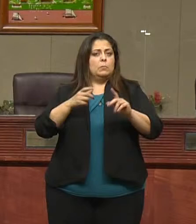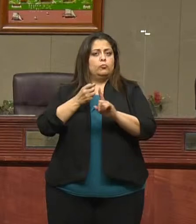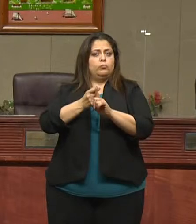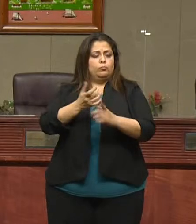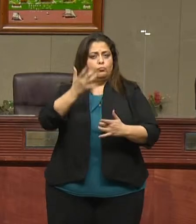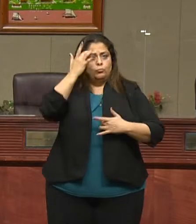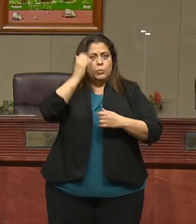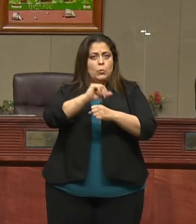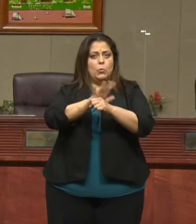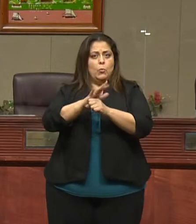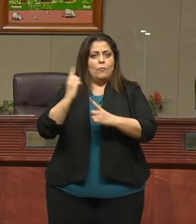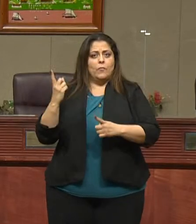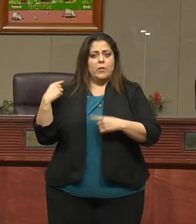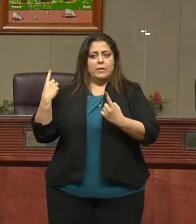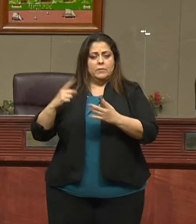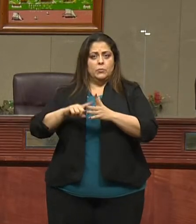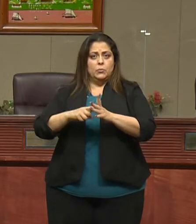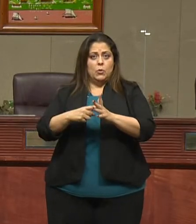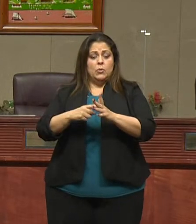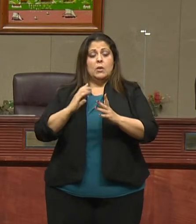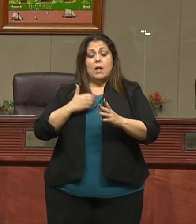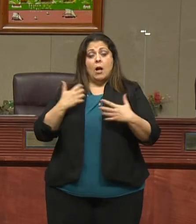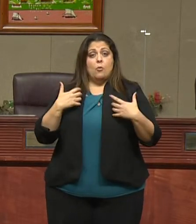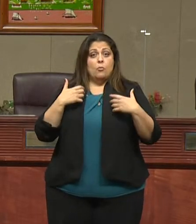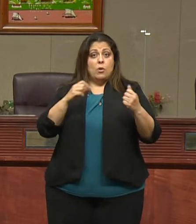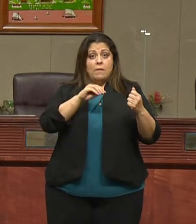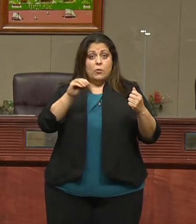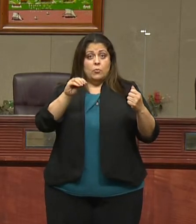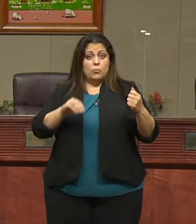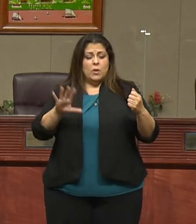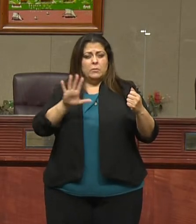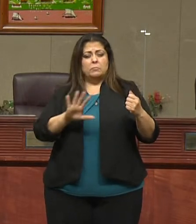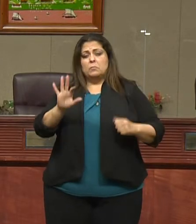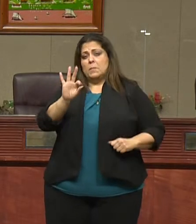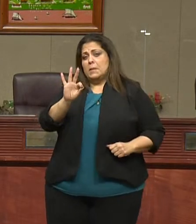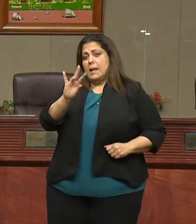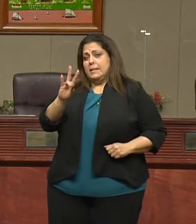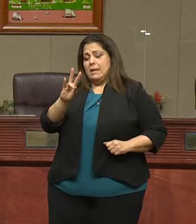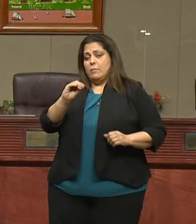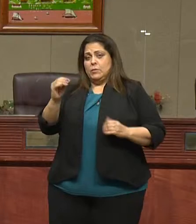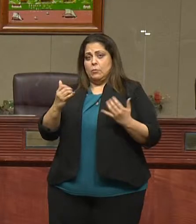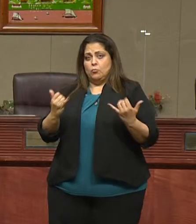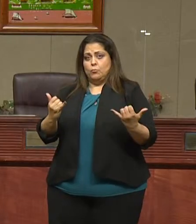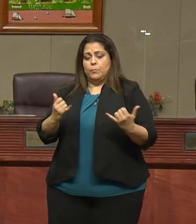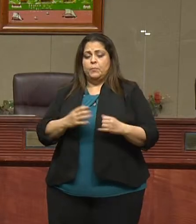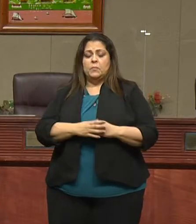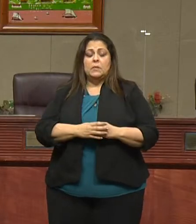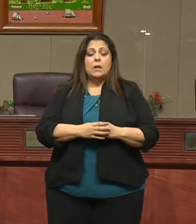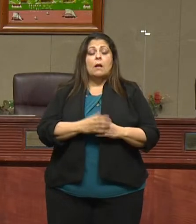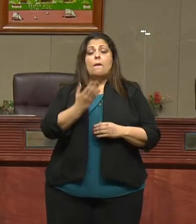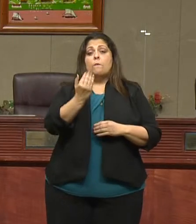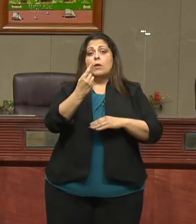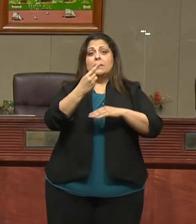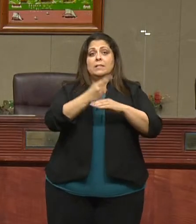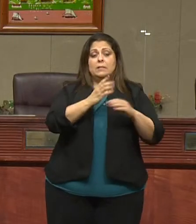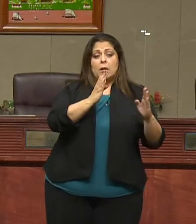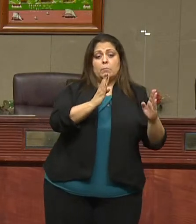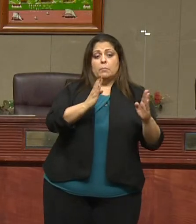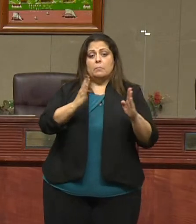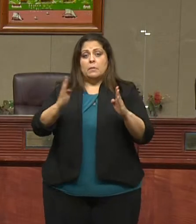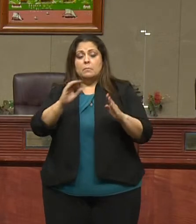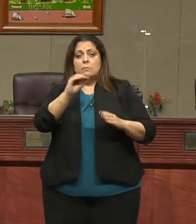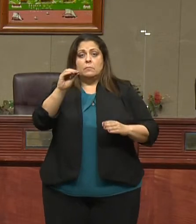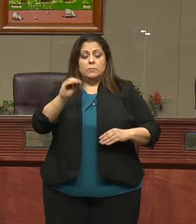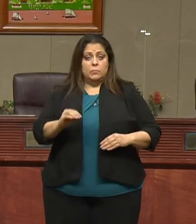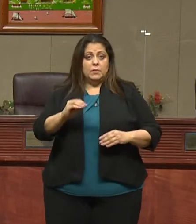cases since the beginning of this pandemic. Our recovery rate is currently 97%, and our 14-day rolling percent